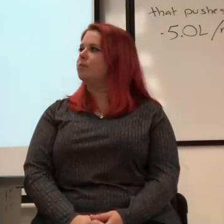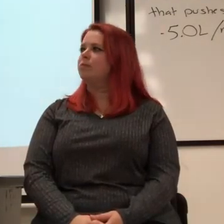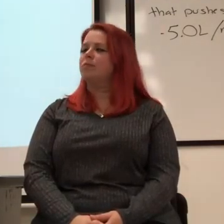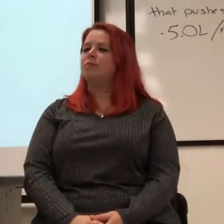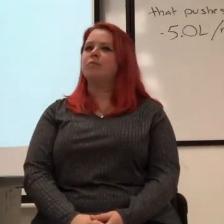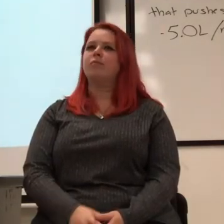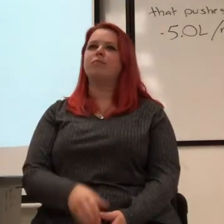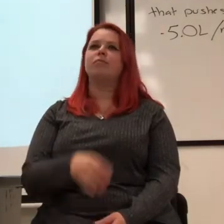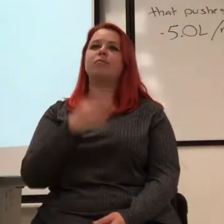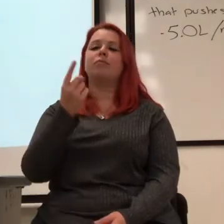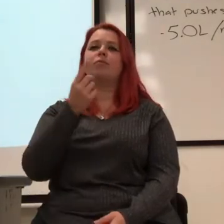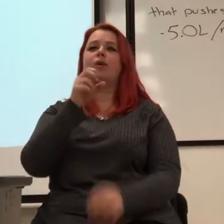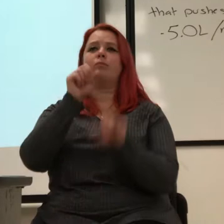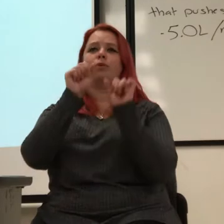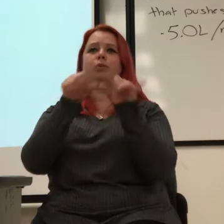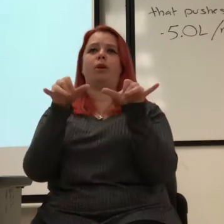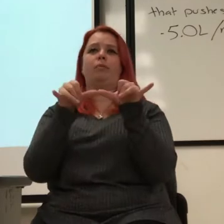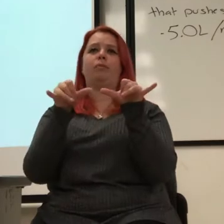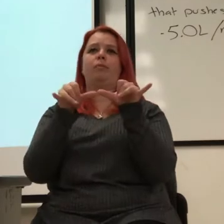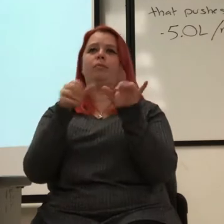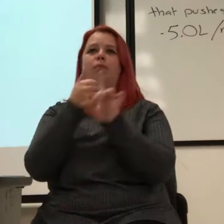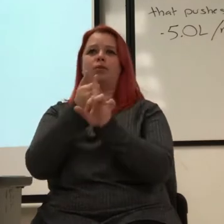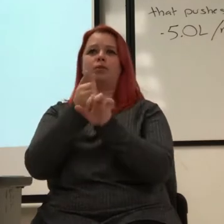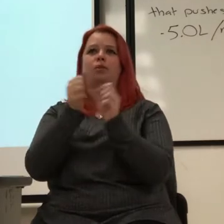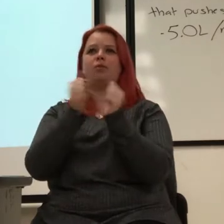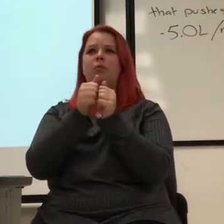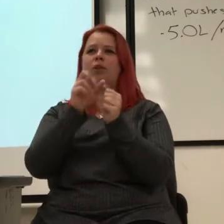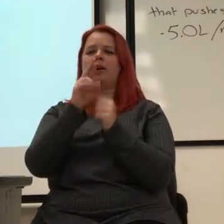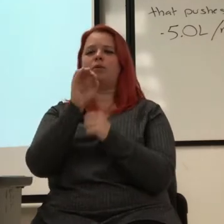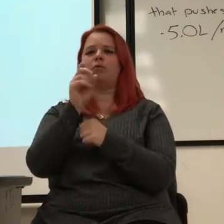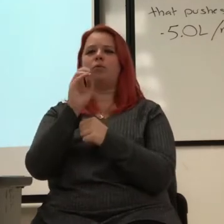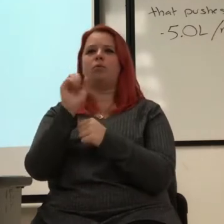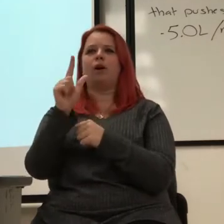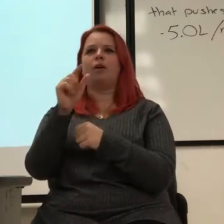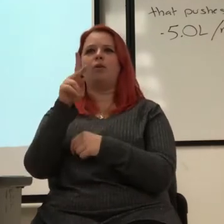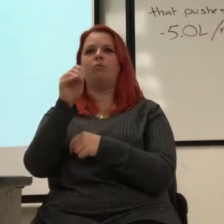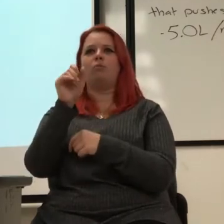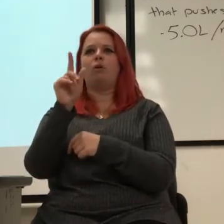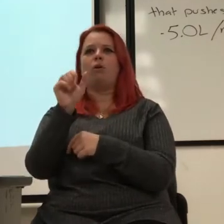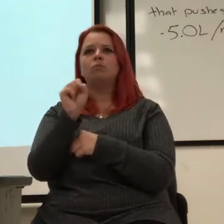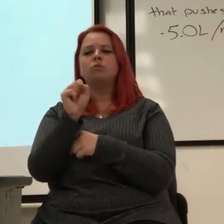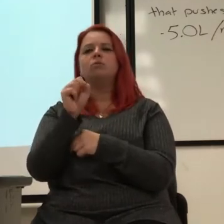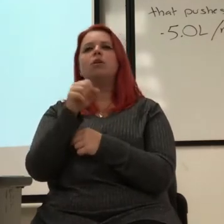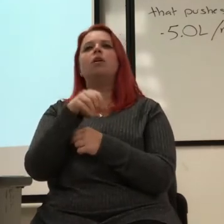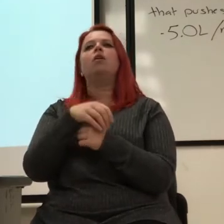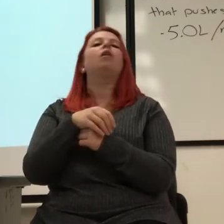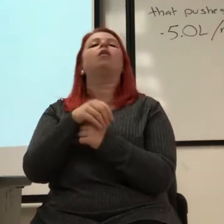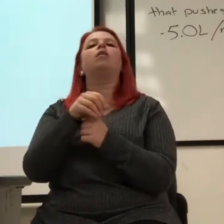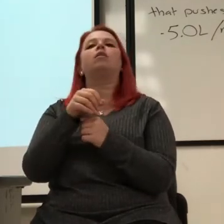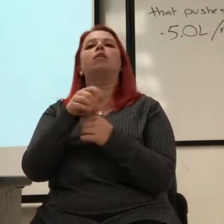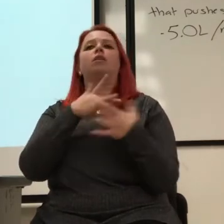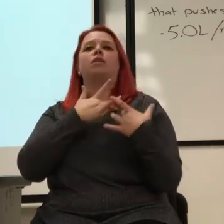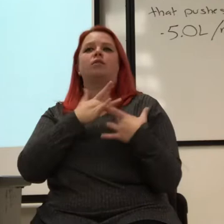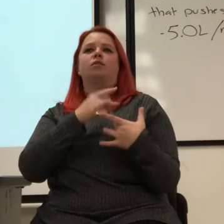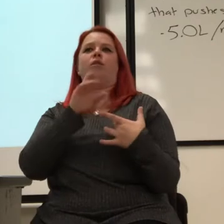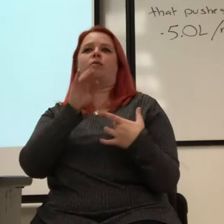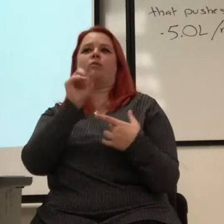Now, something you can directly measure in yourself, with like a radial pulse or a carotid pulse, is the heart